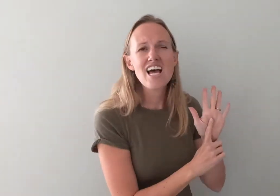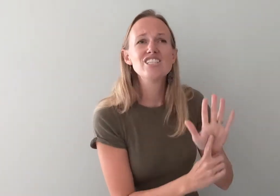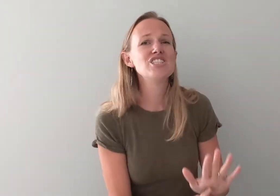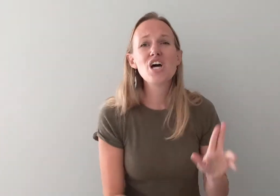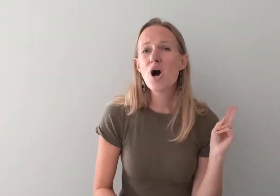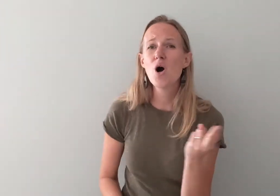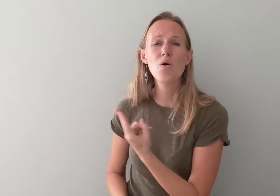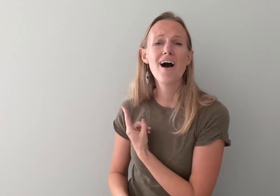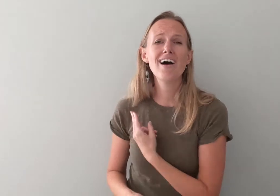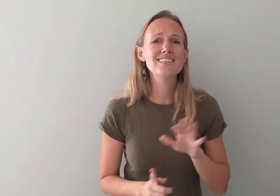Show